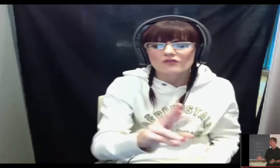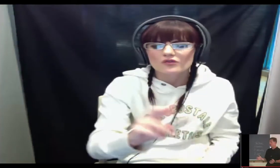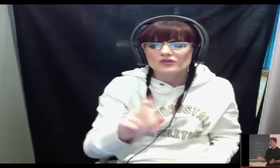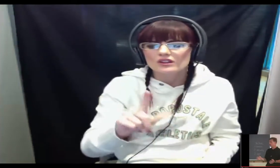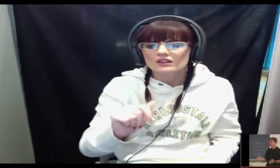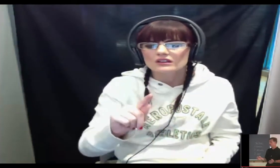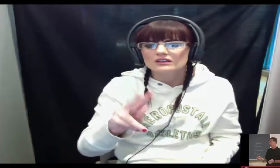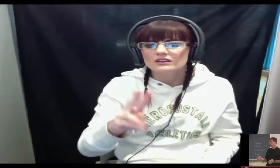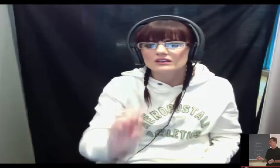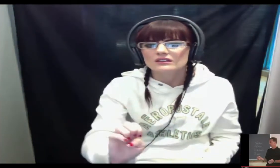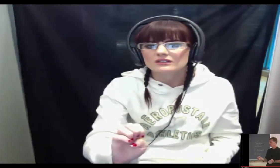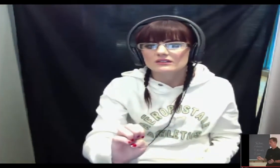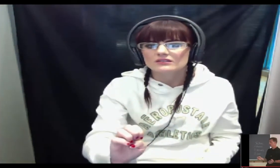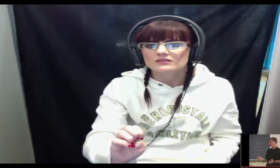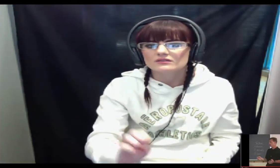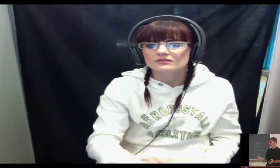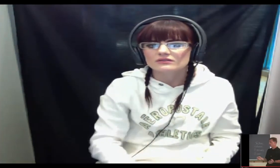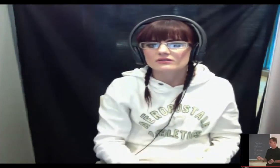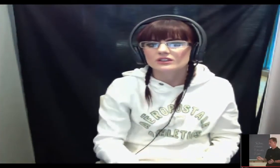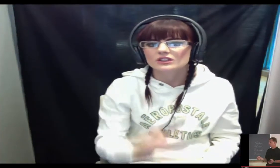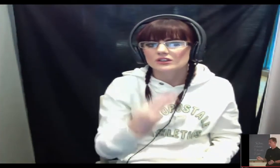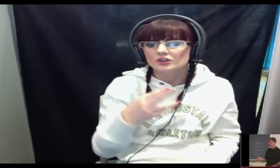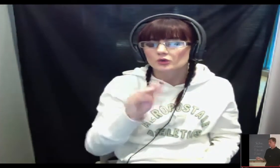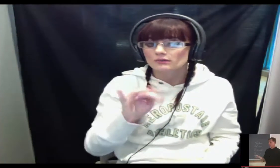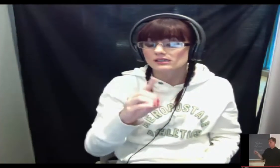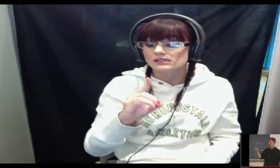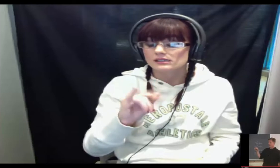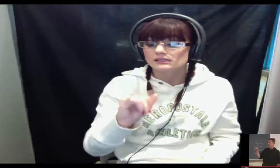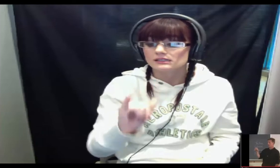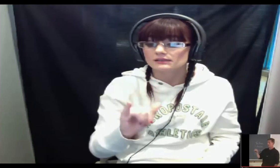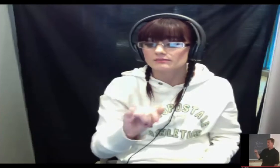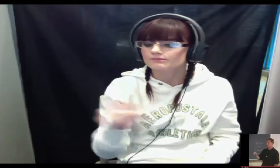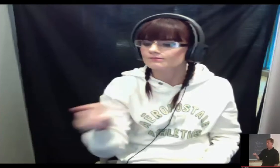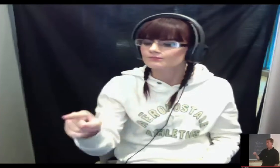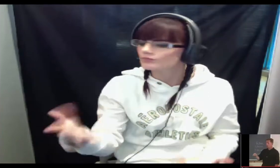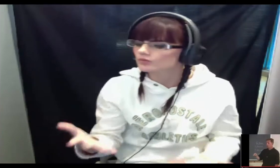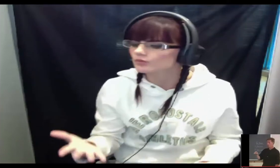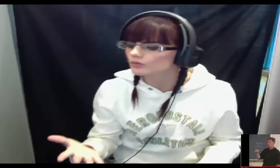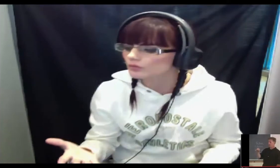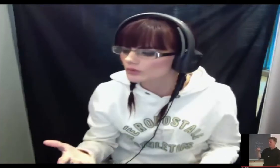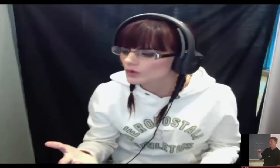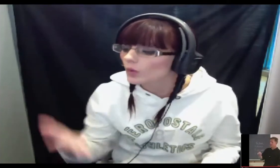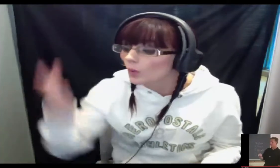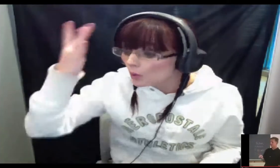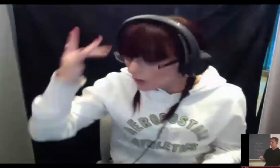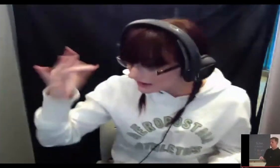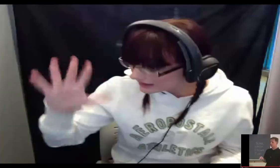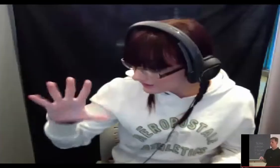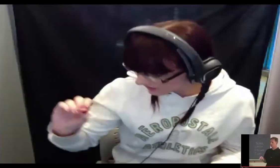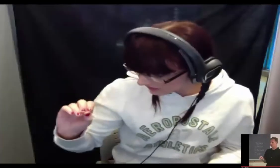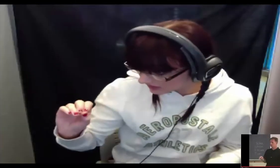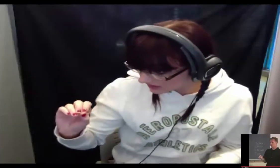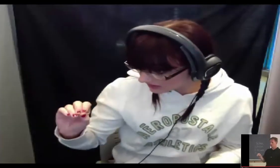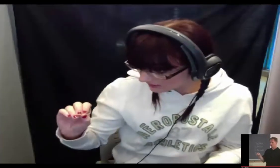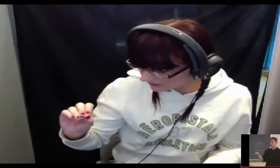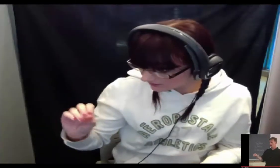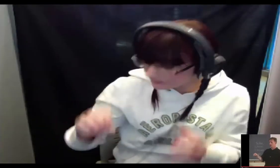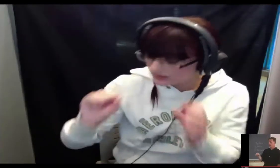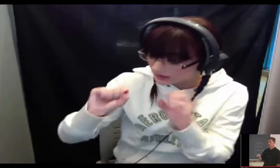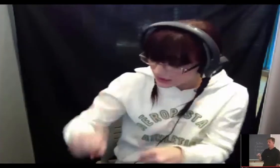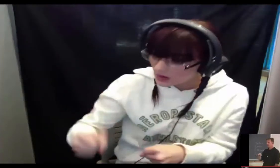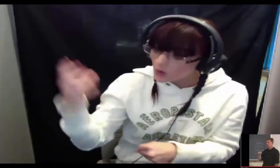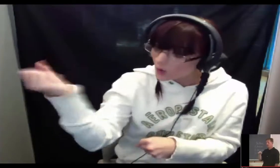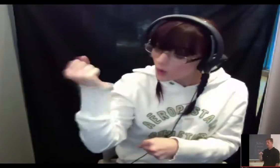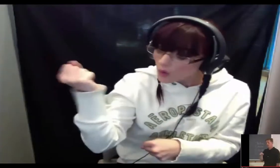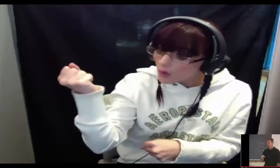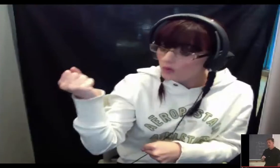that? Why is it 50? Okay. It can hold 10 milliliters total. And currently